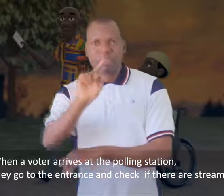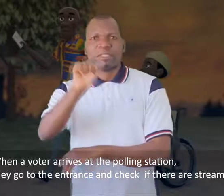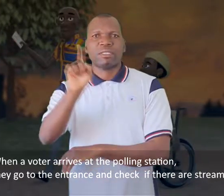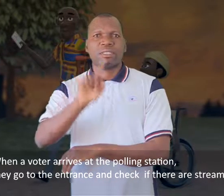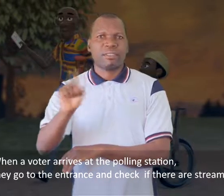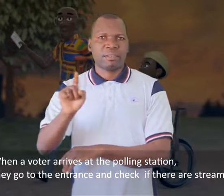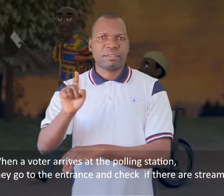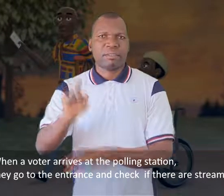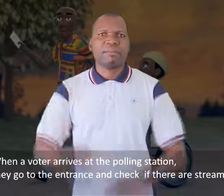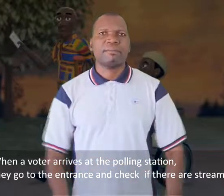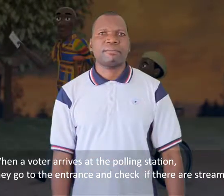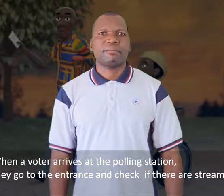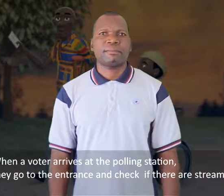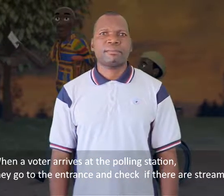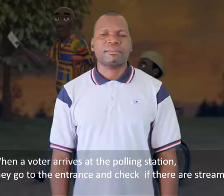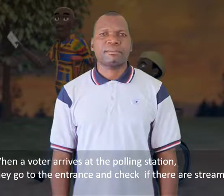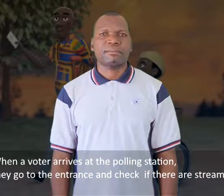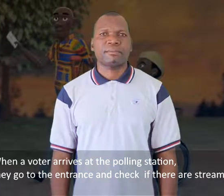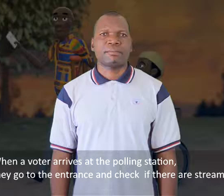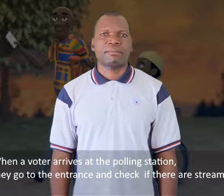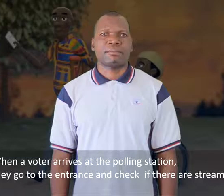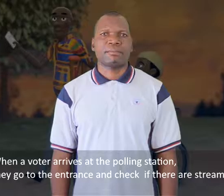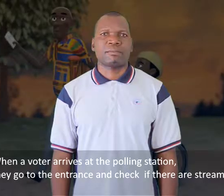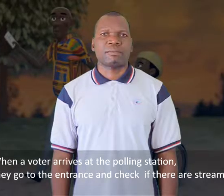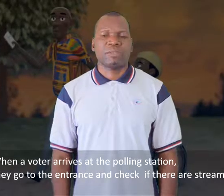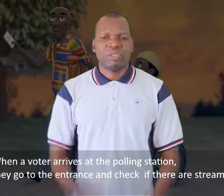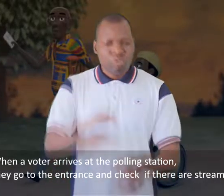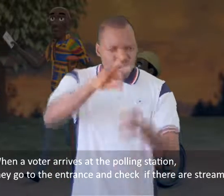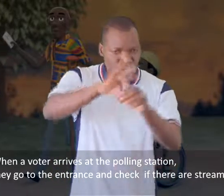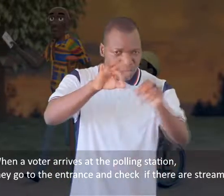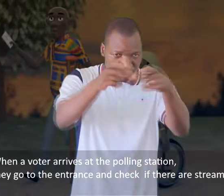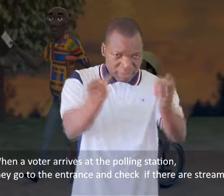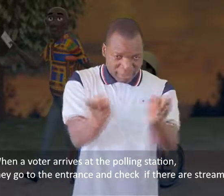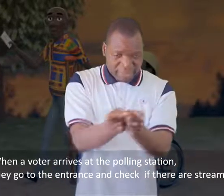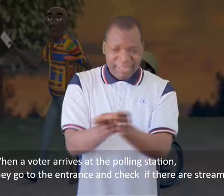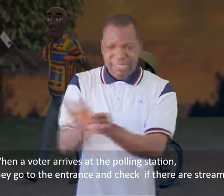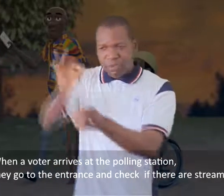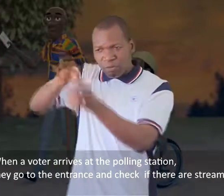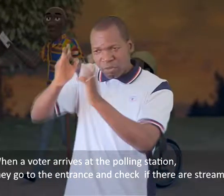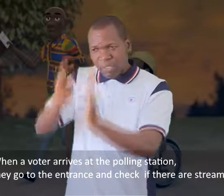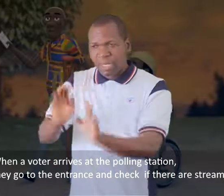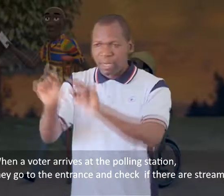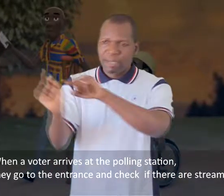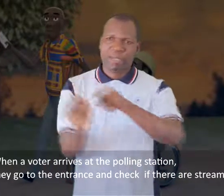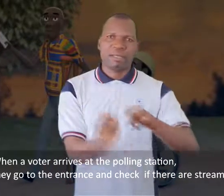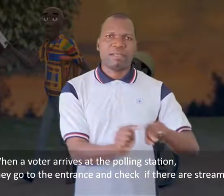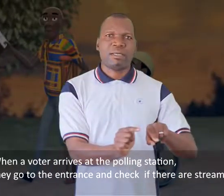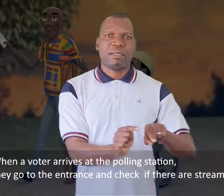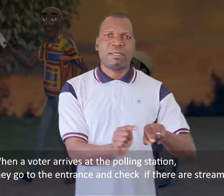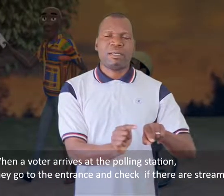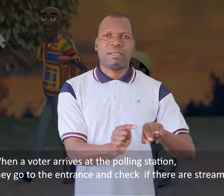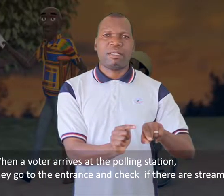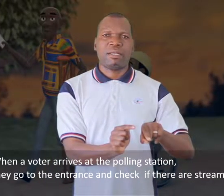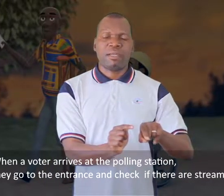When a voter arrives at the polling station, they go to the entrance and check if there are streams.